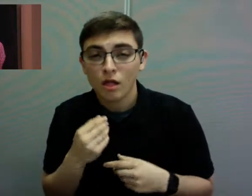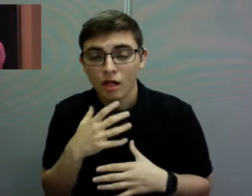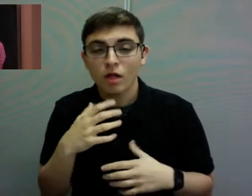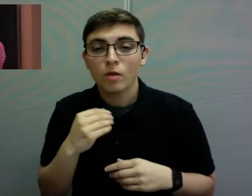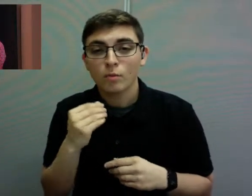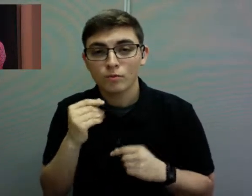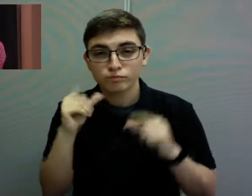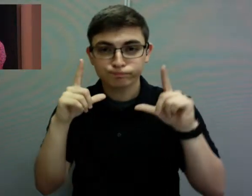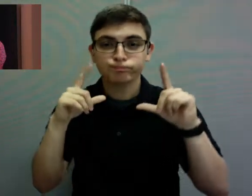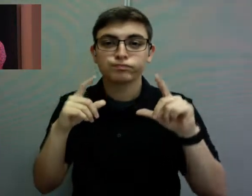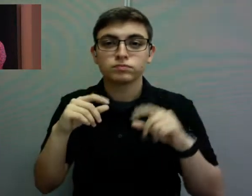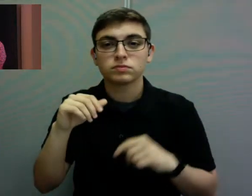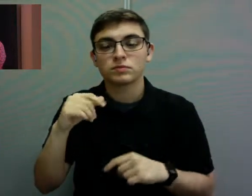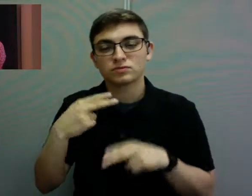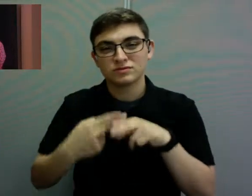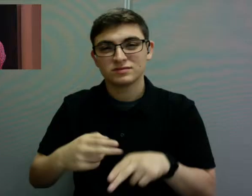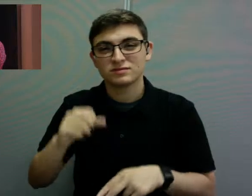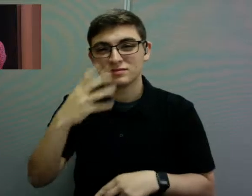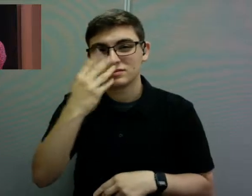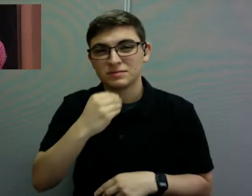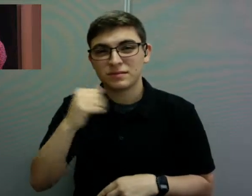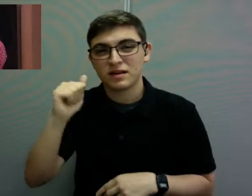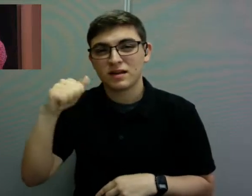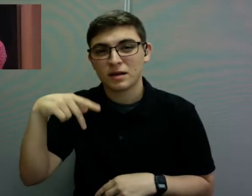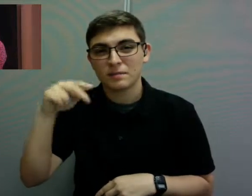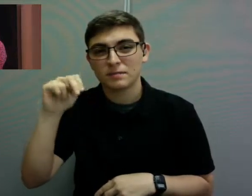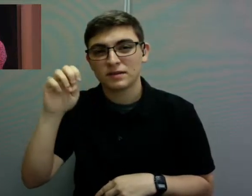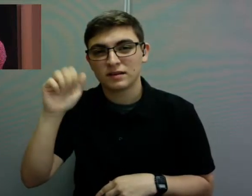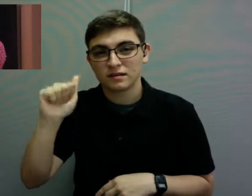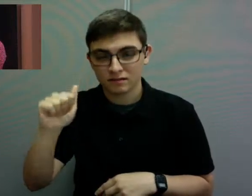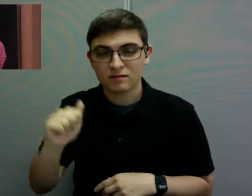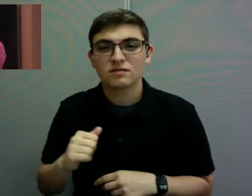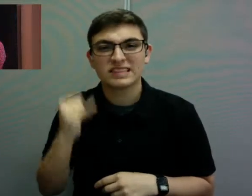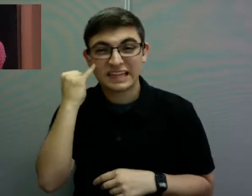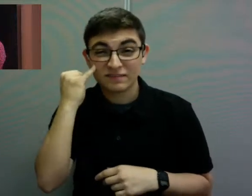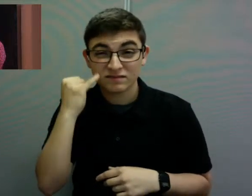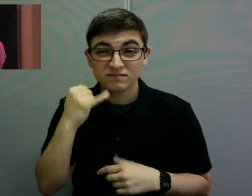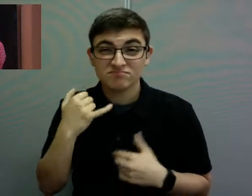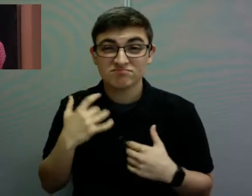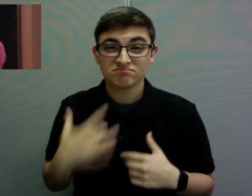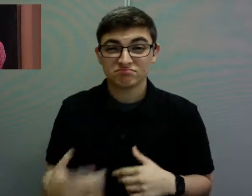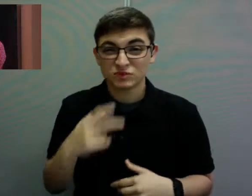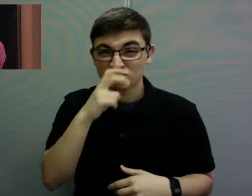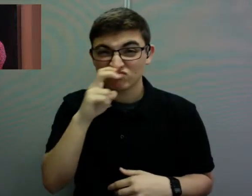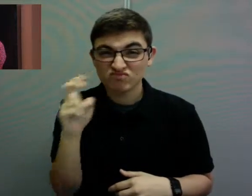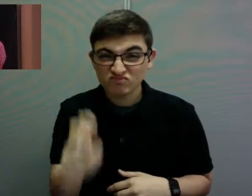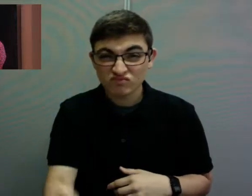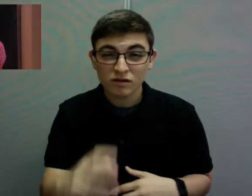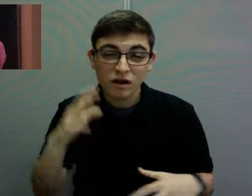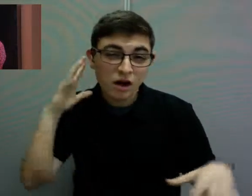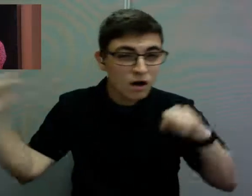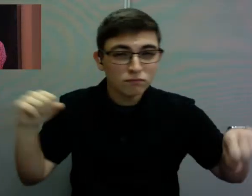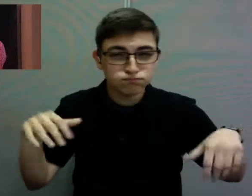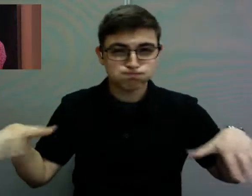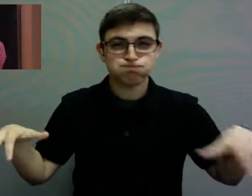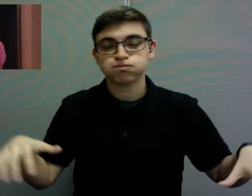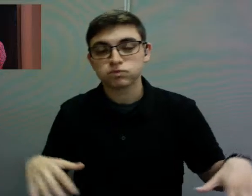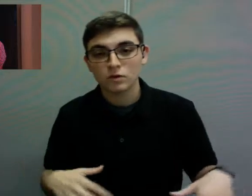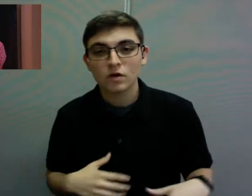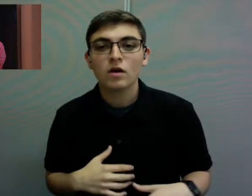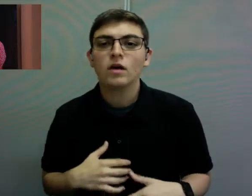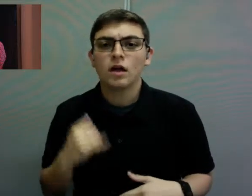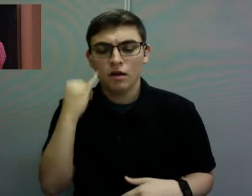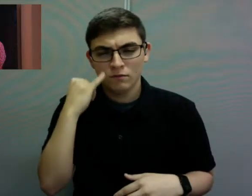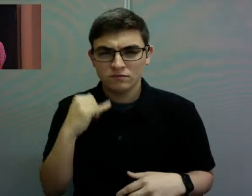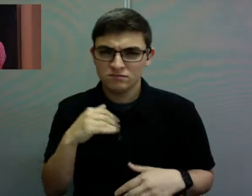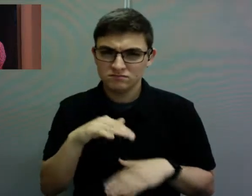good oxygen flow late at nighttime. You might have this if you snore really loud, or if you wake up in the middle of the night trying to get